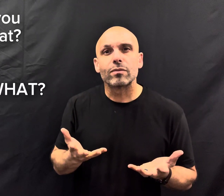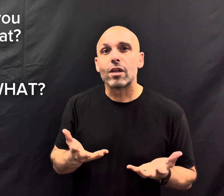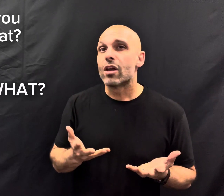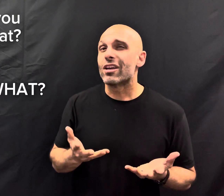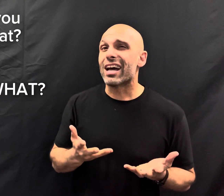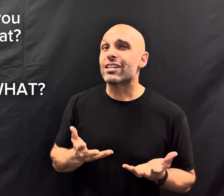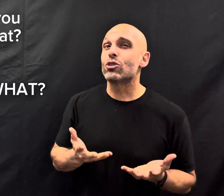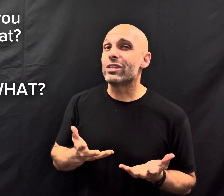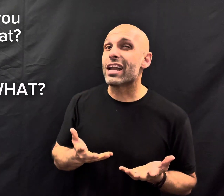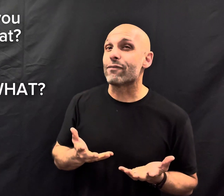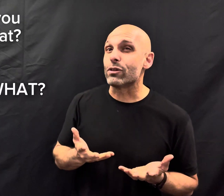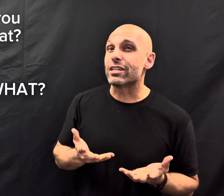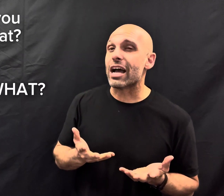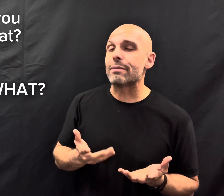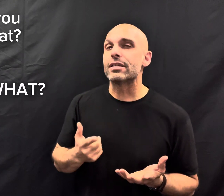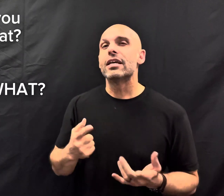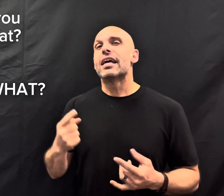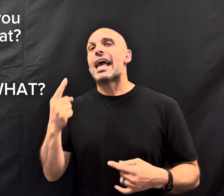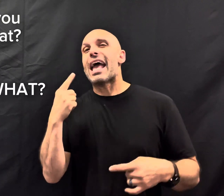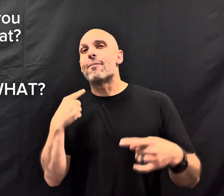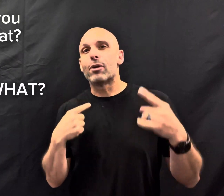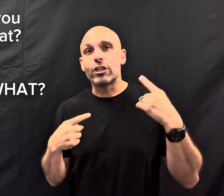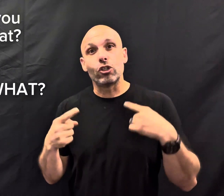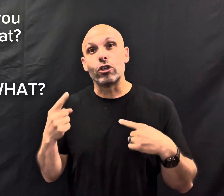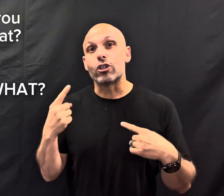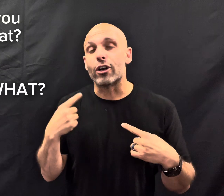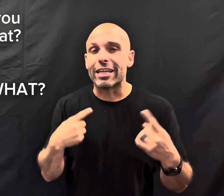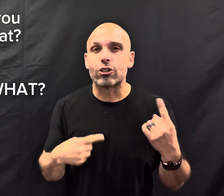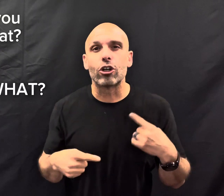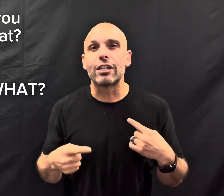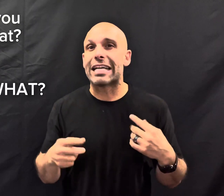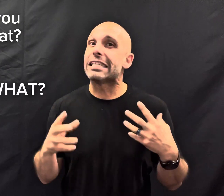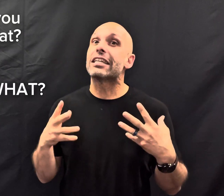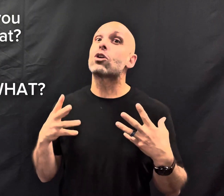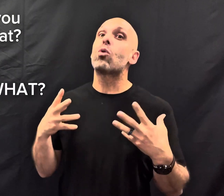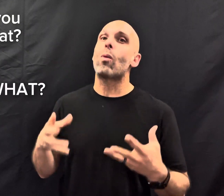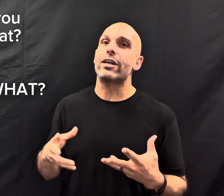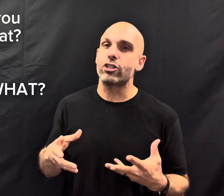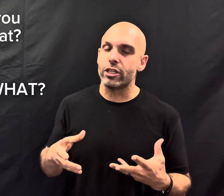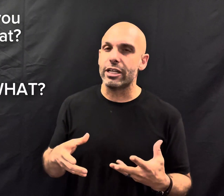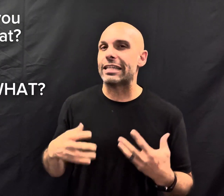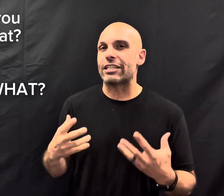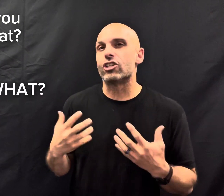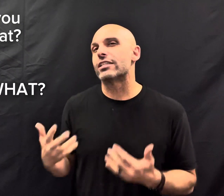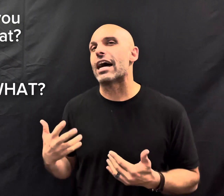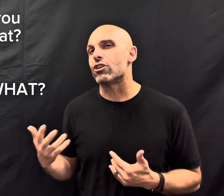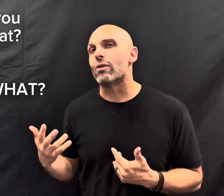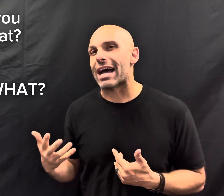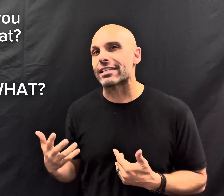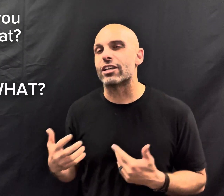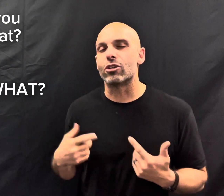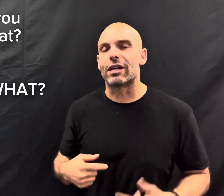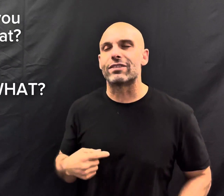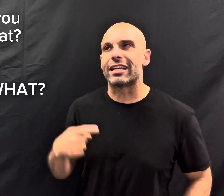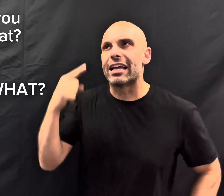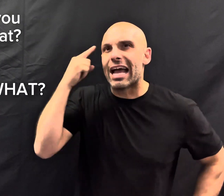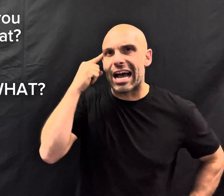you gotta do that a few times, and pretty soon you start internalizing the question, and that's just how you ask it. You don't have to think, how do